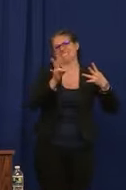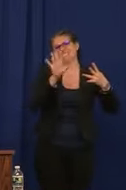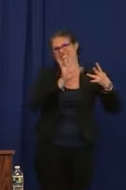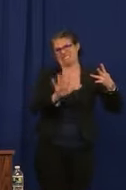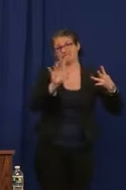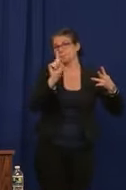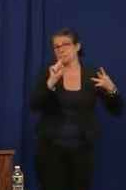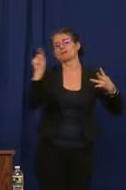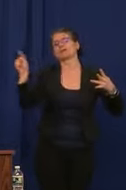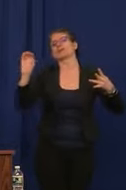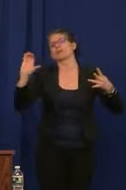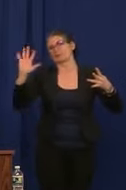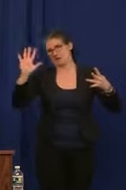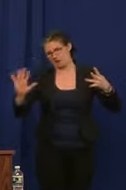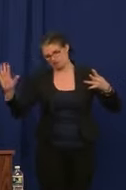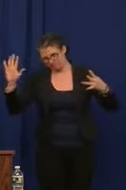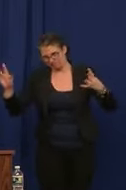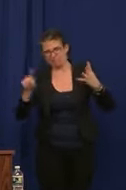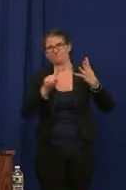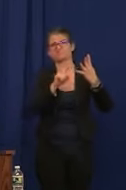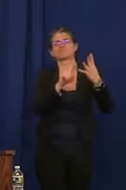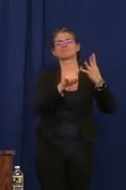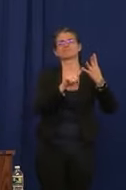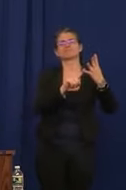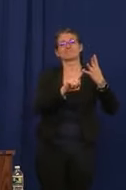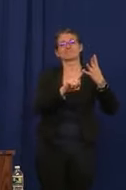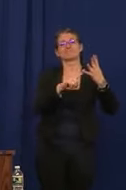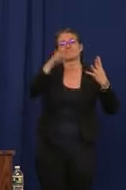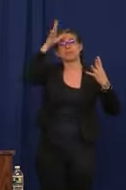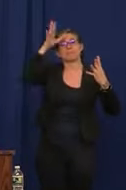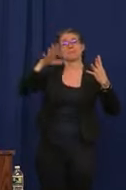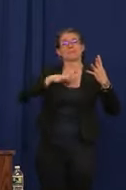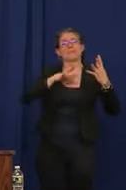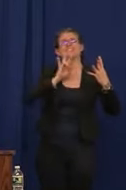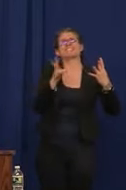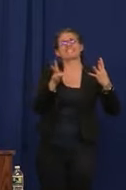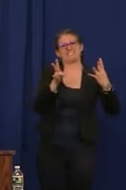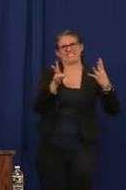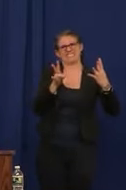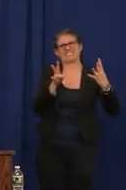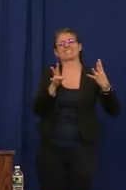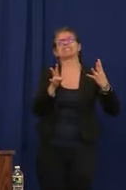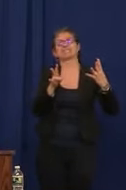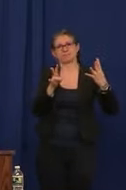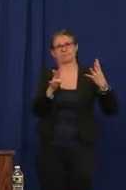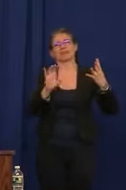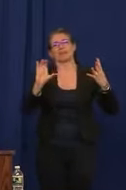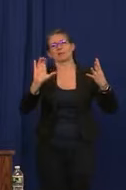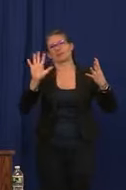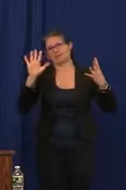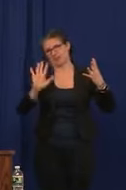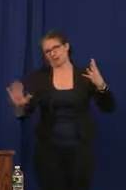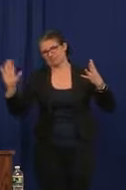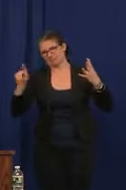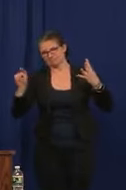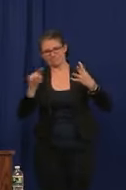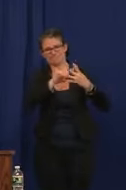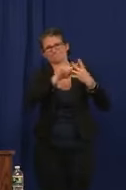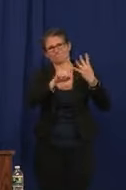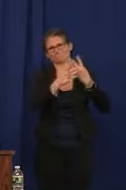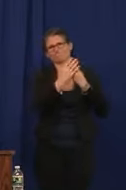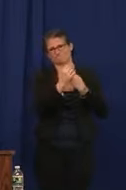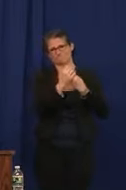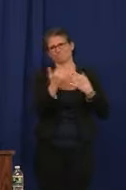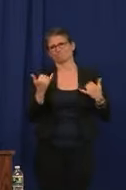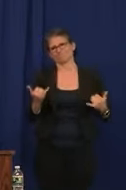County. And the fourth, again, a man in his 70s also from Cumberland County. We, all of us at